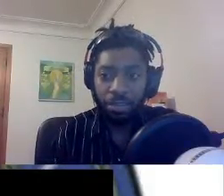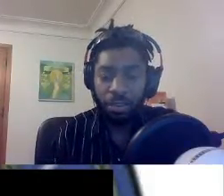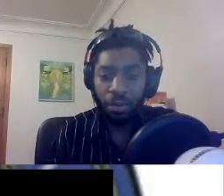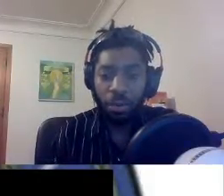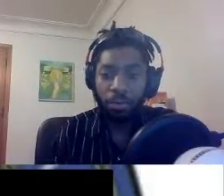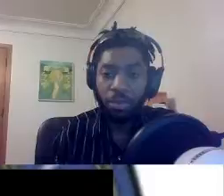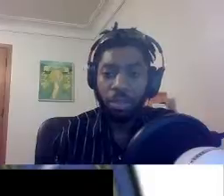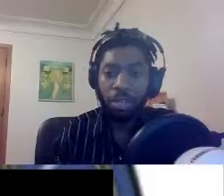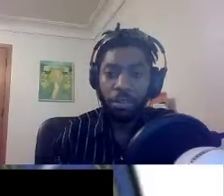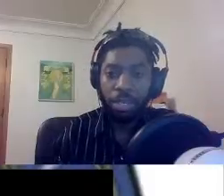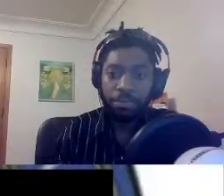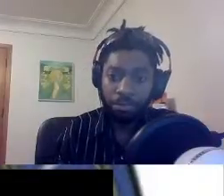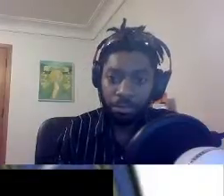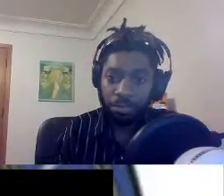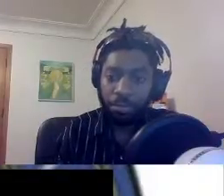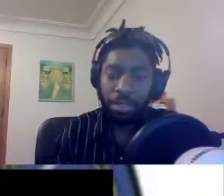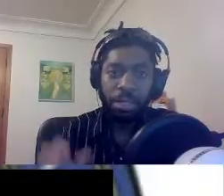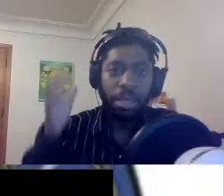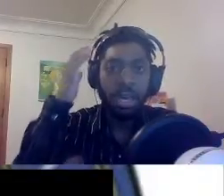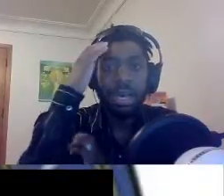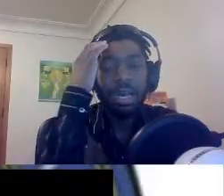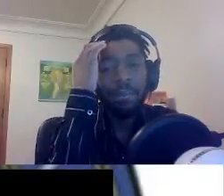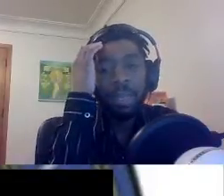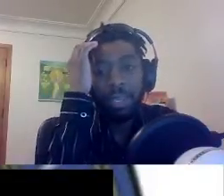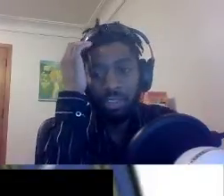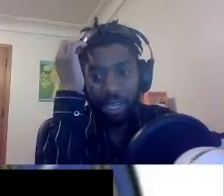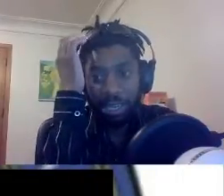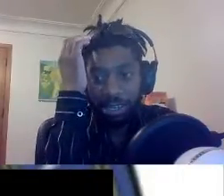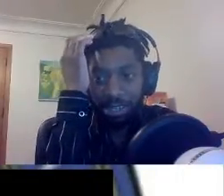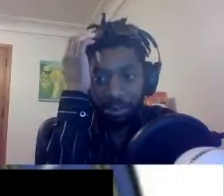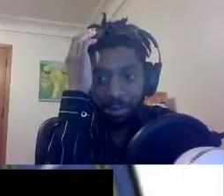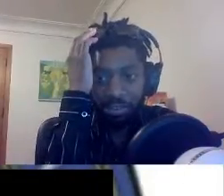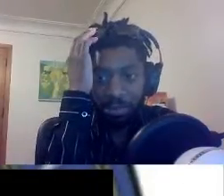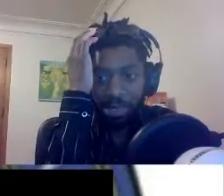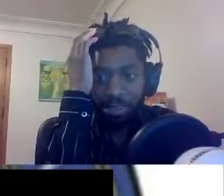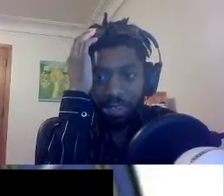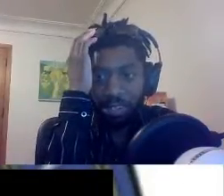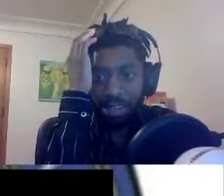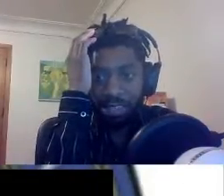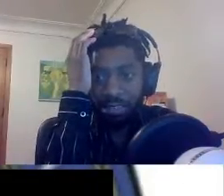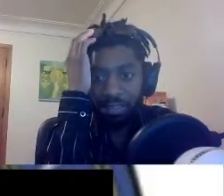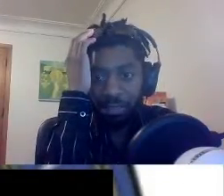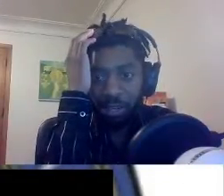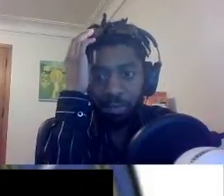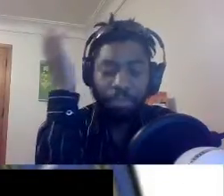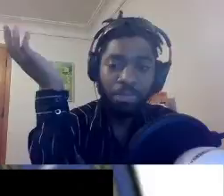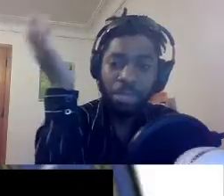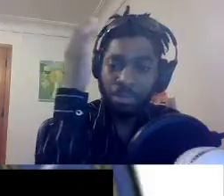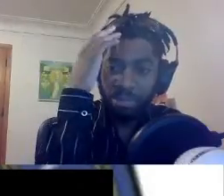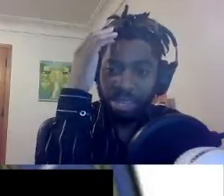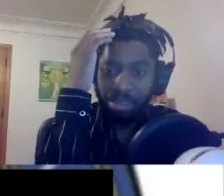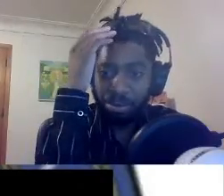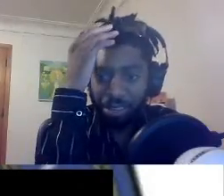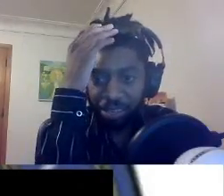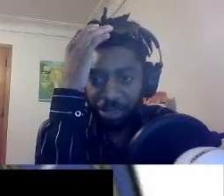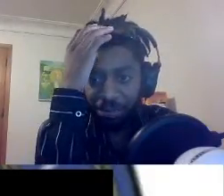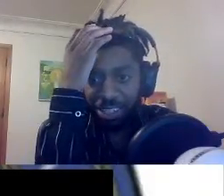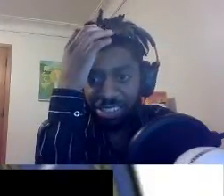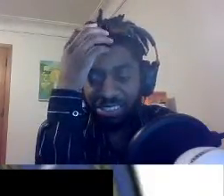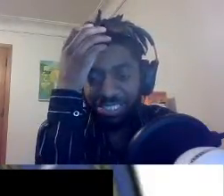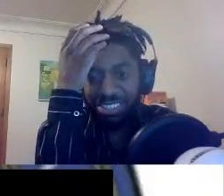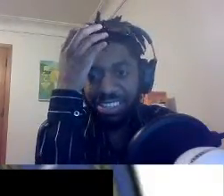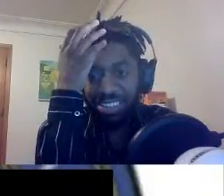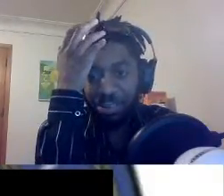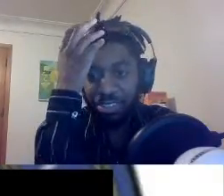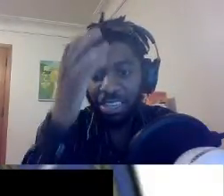here, so we're looking all right. And Jack had another question about the lockdowns over here. Oh, Pete, thank you very